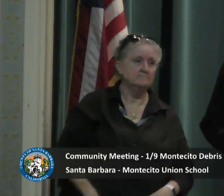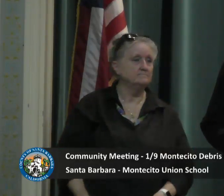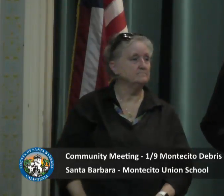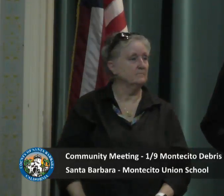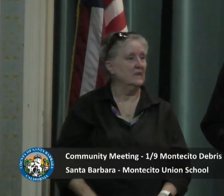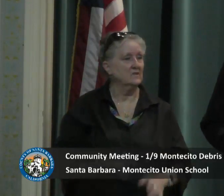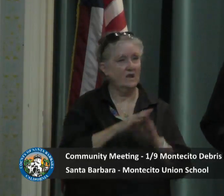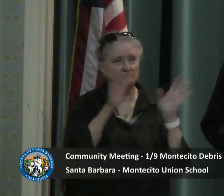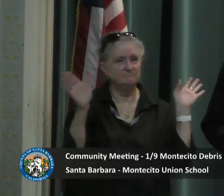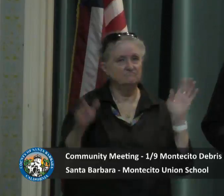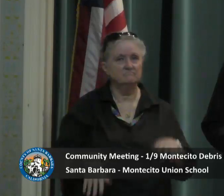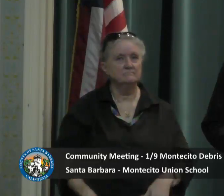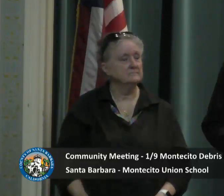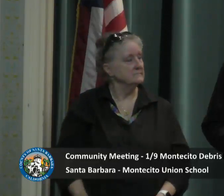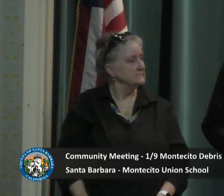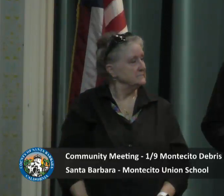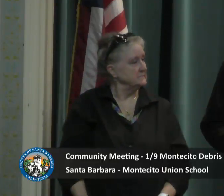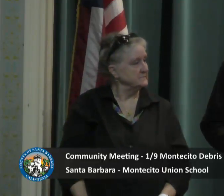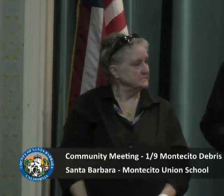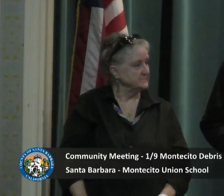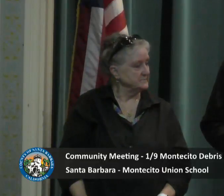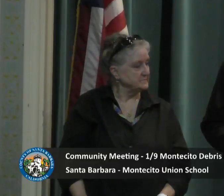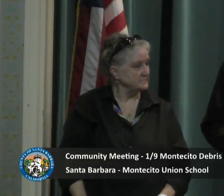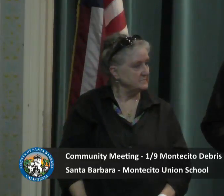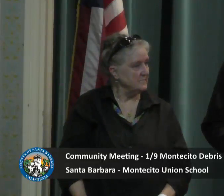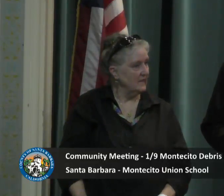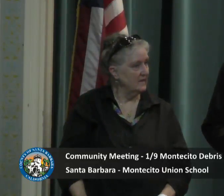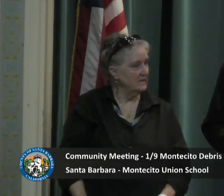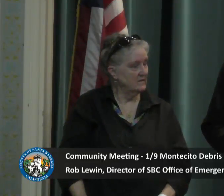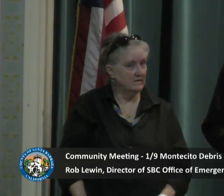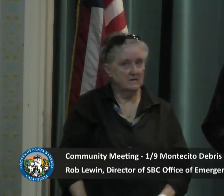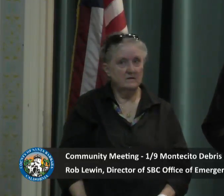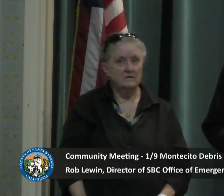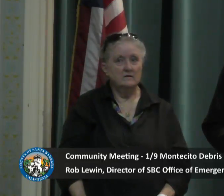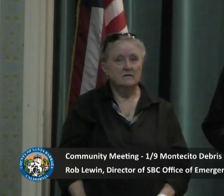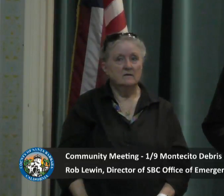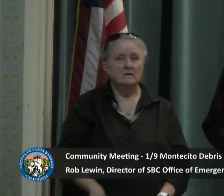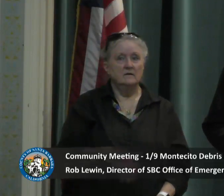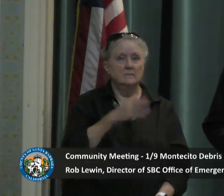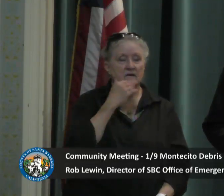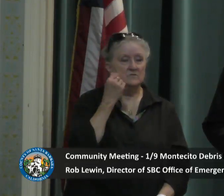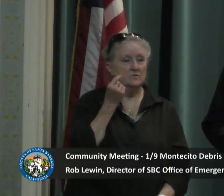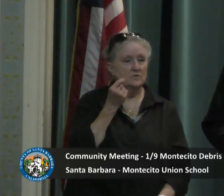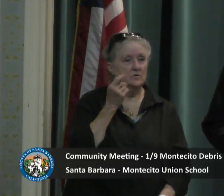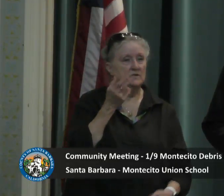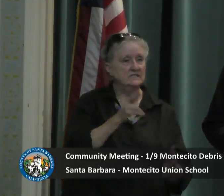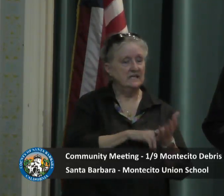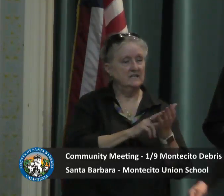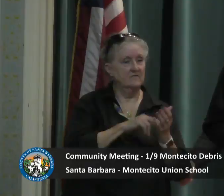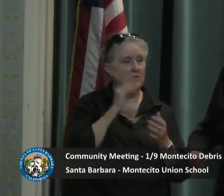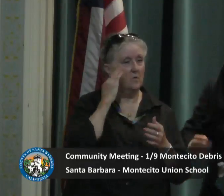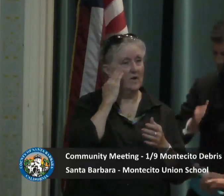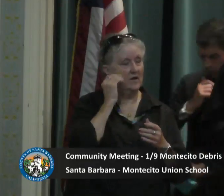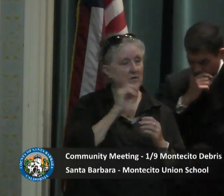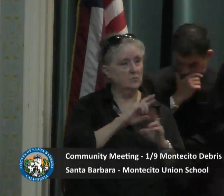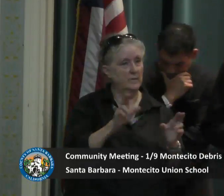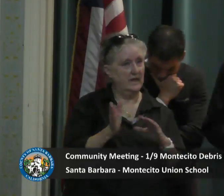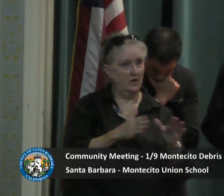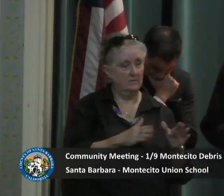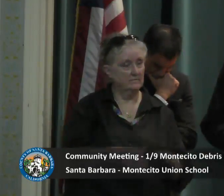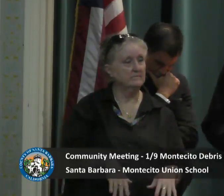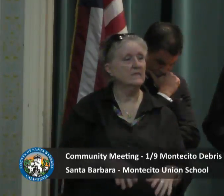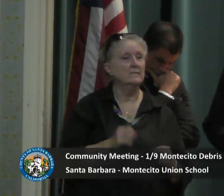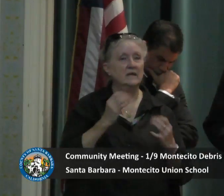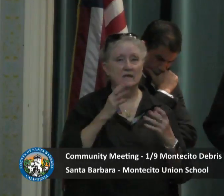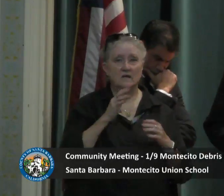county-wide alerting. With that, the best thing you could do, again, is sign up for Wear and Prepare. We sent out many, many